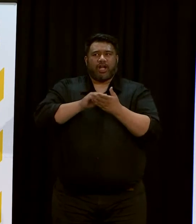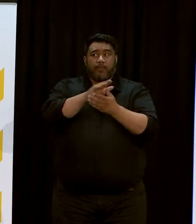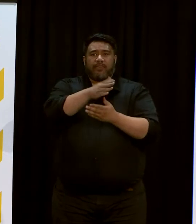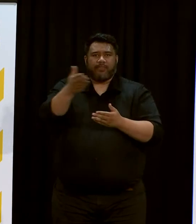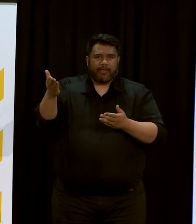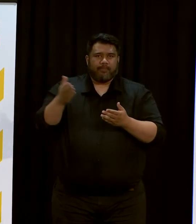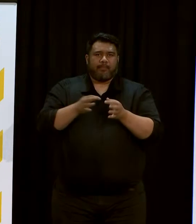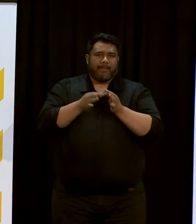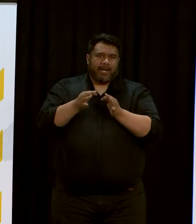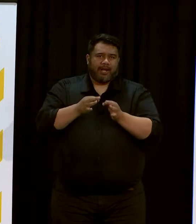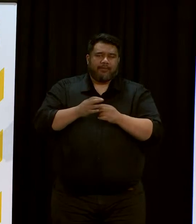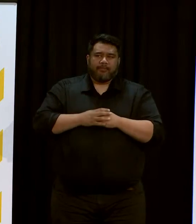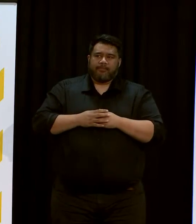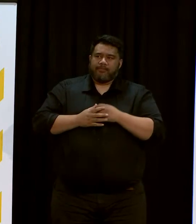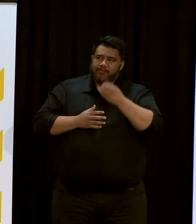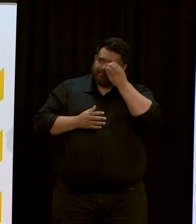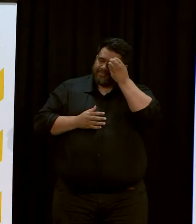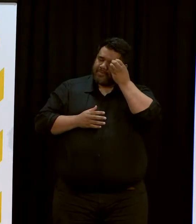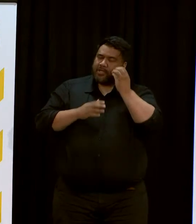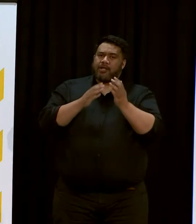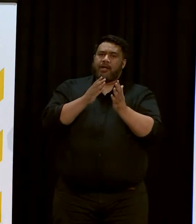Mark? I think, Mark, you were next.